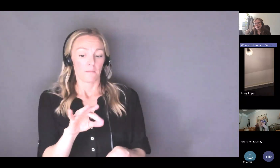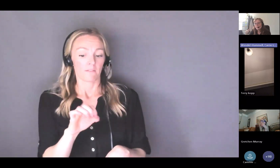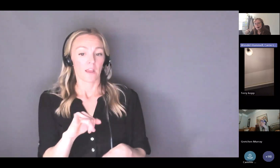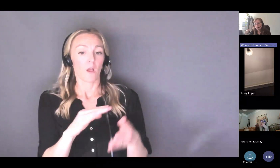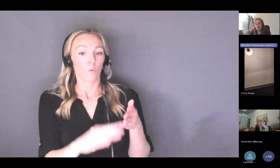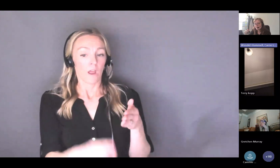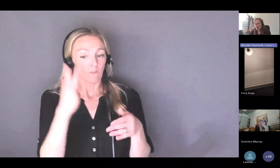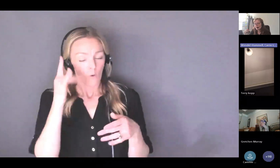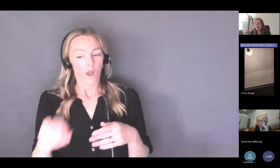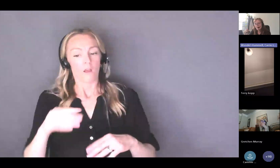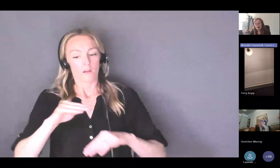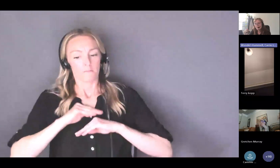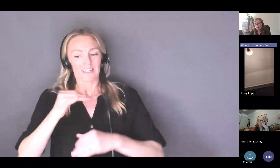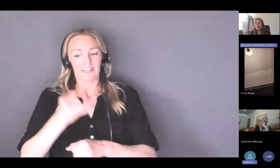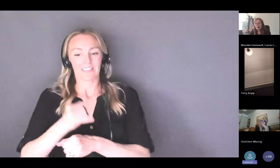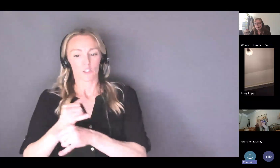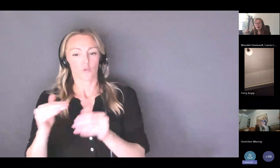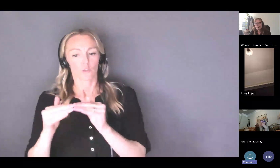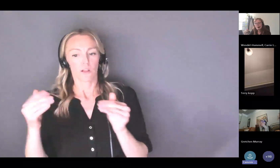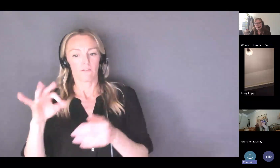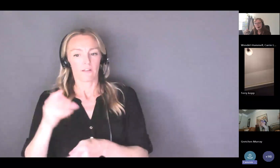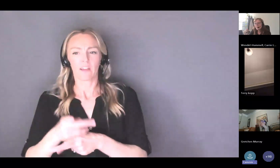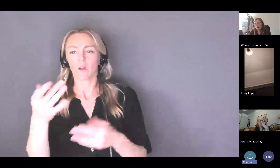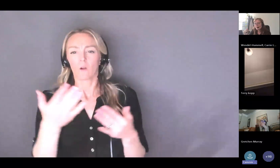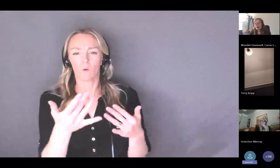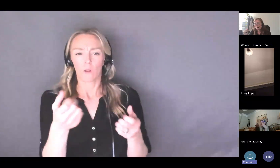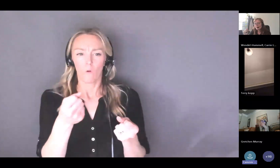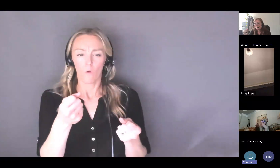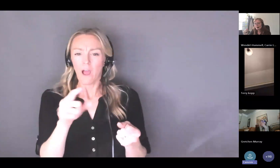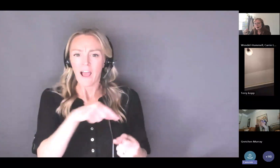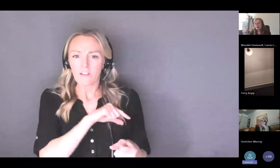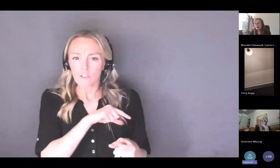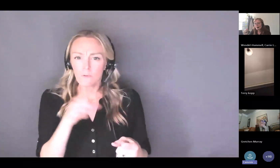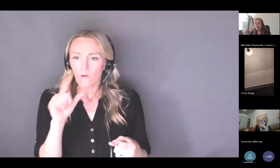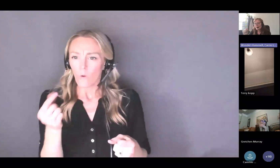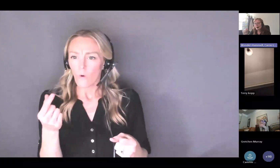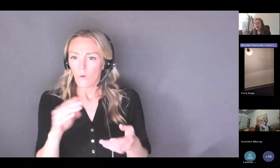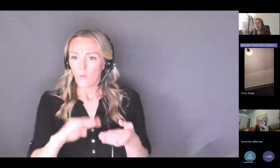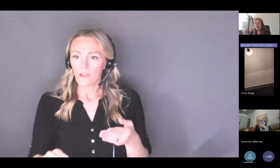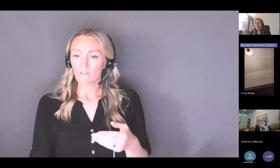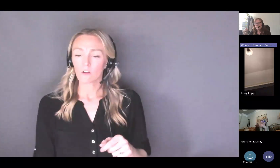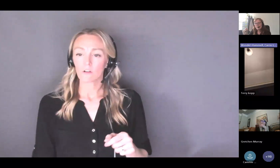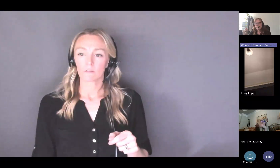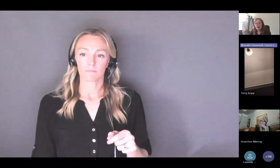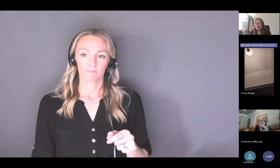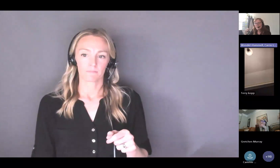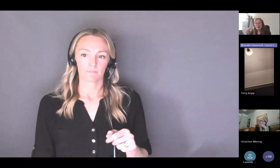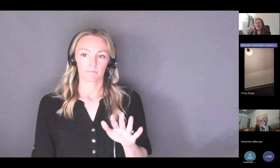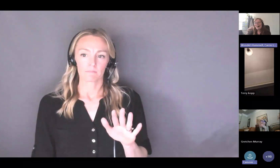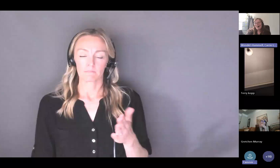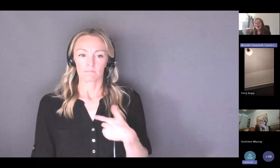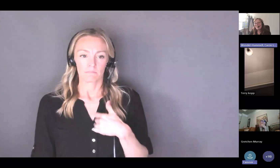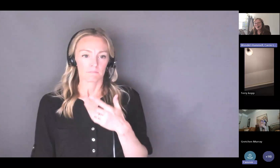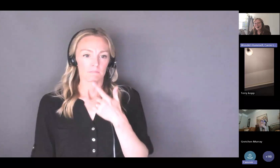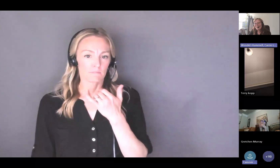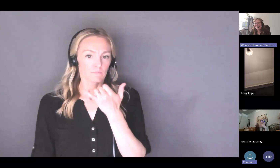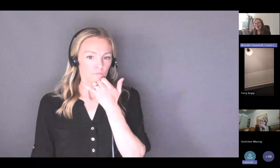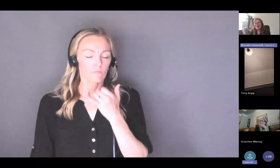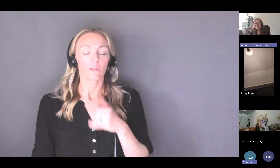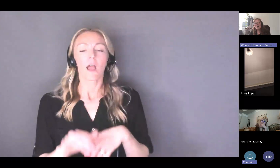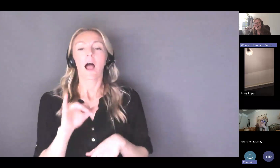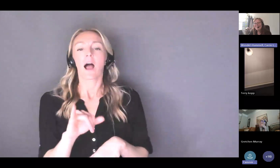meet the institutional level of care. Oh, wait, that you're eligible for what waiver? I probably said the wrong thing. Yeah, the IDD the